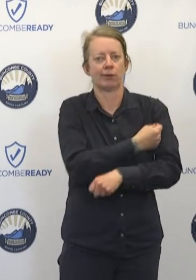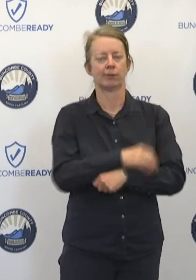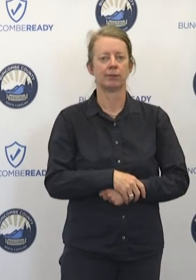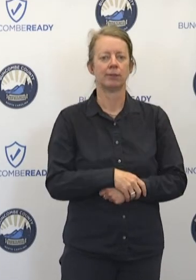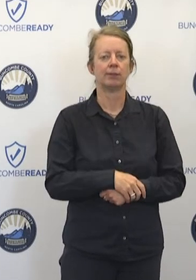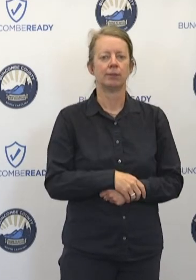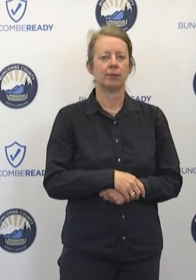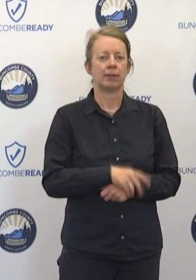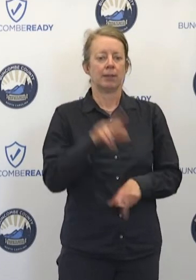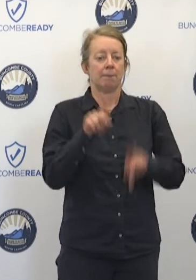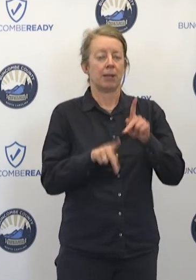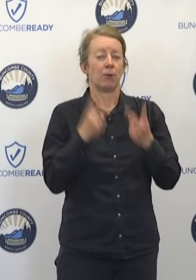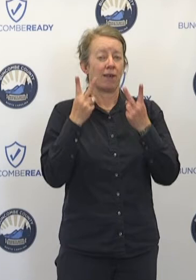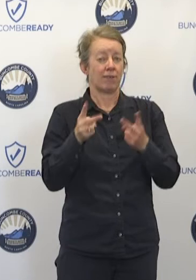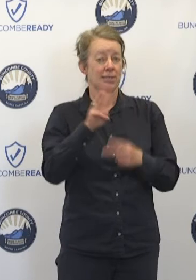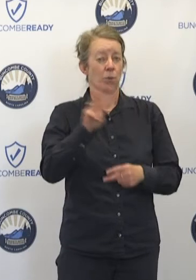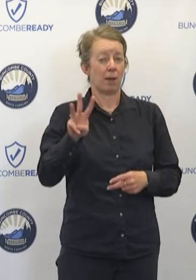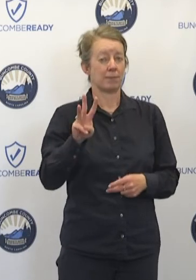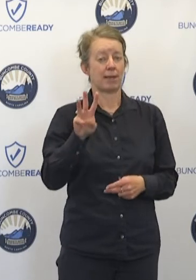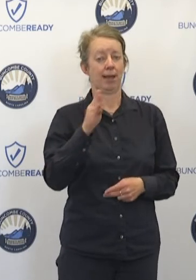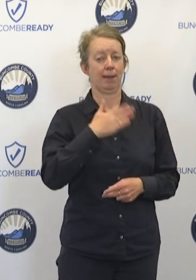Individuals can check out